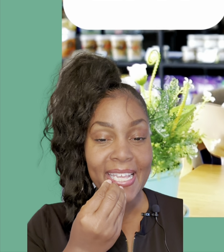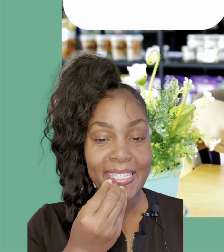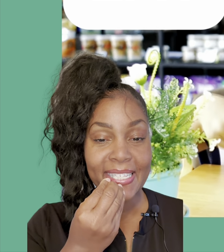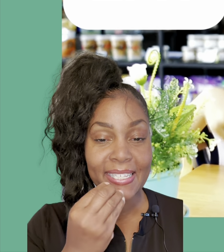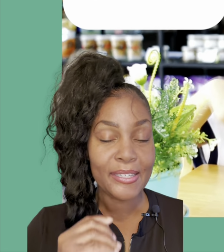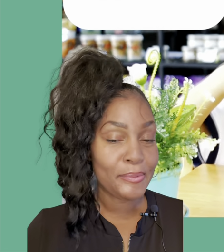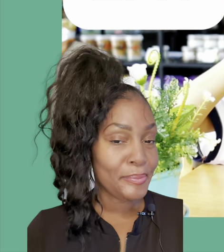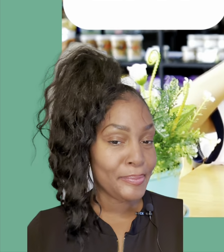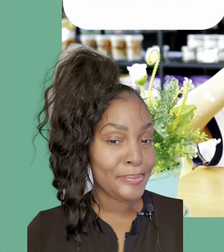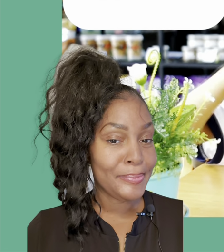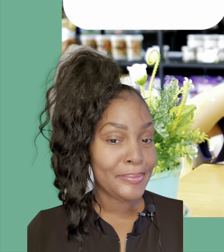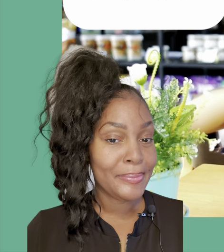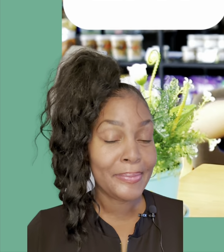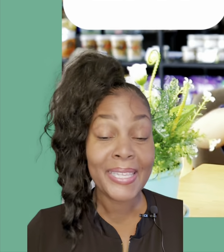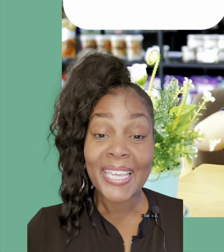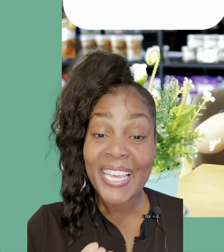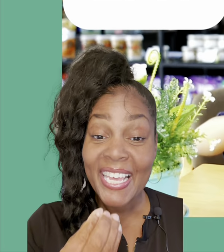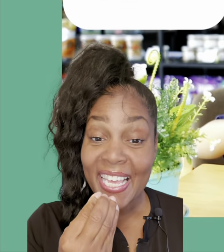eat,